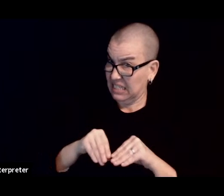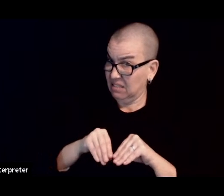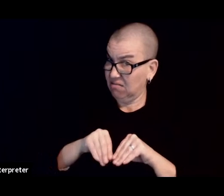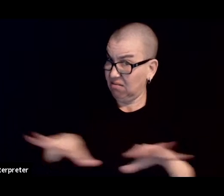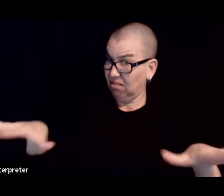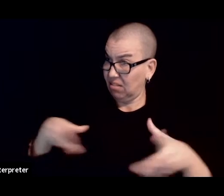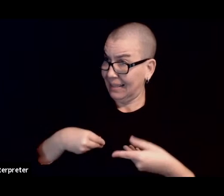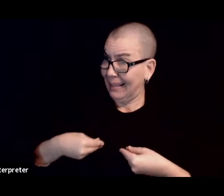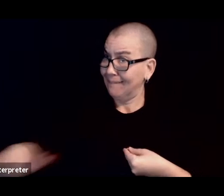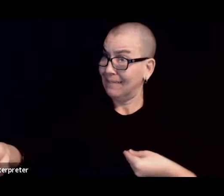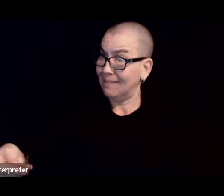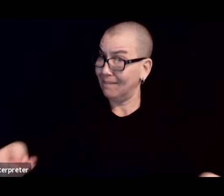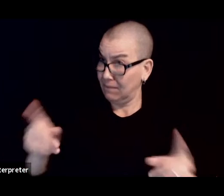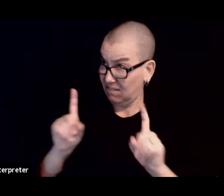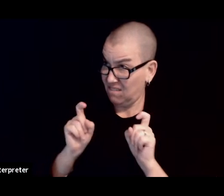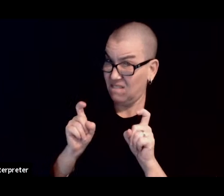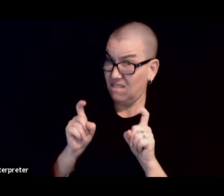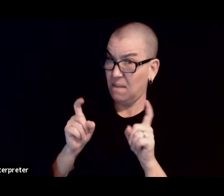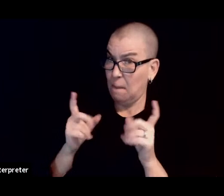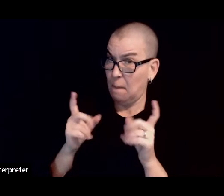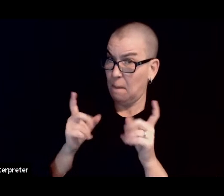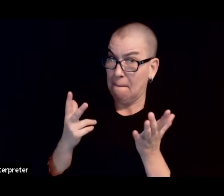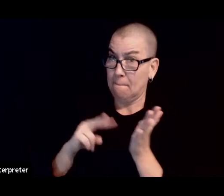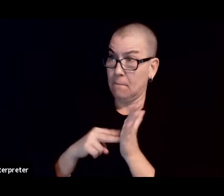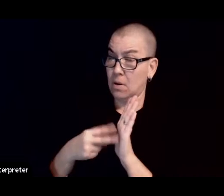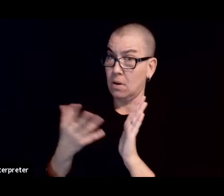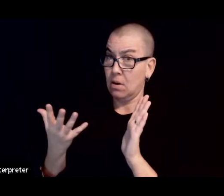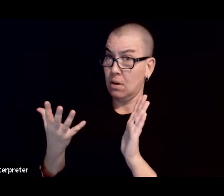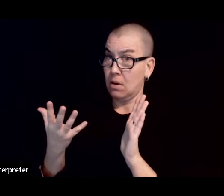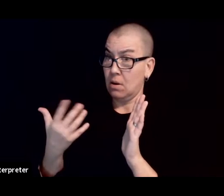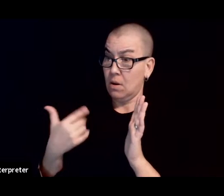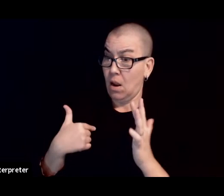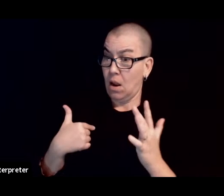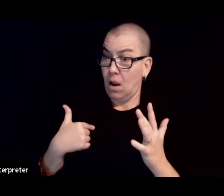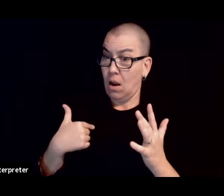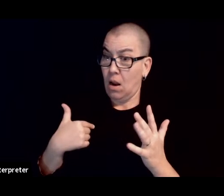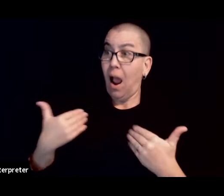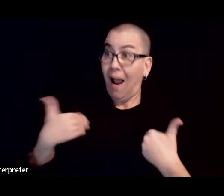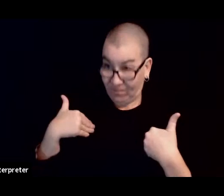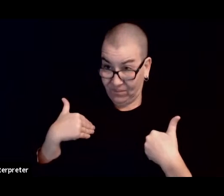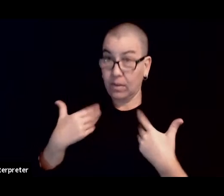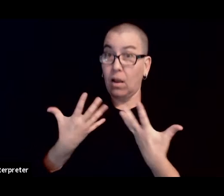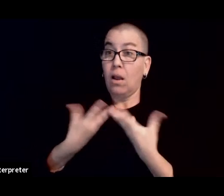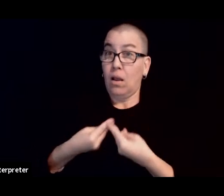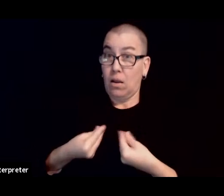infect other people, even though I no longer can contract it myself?